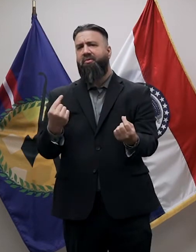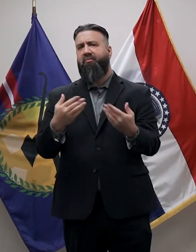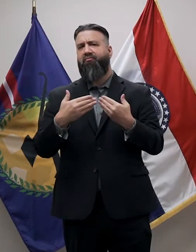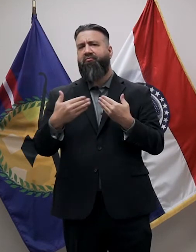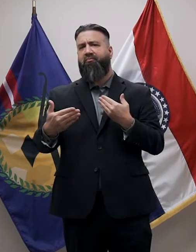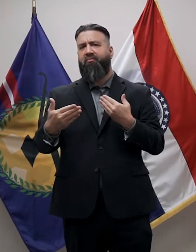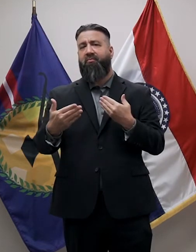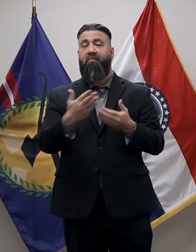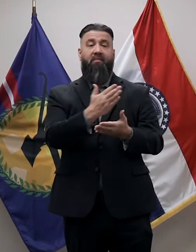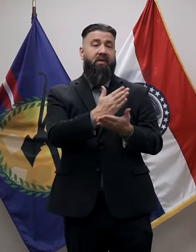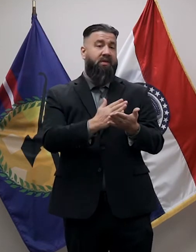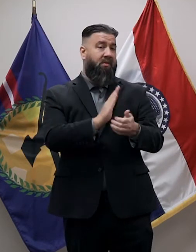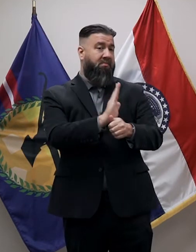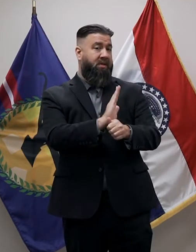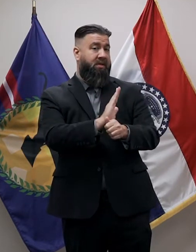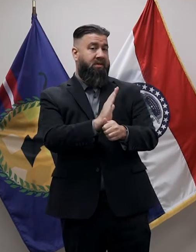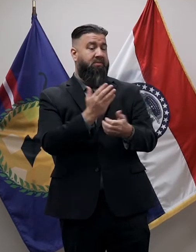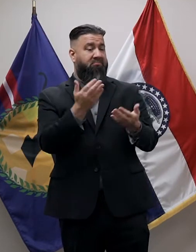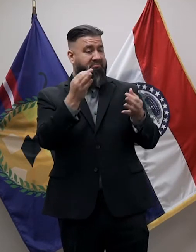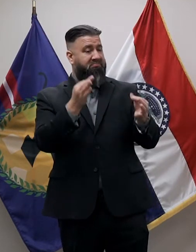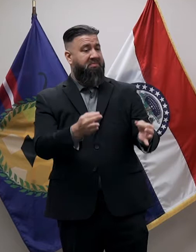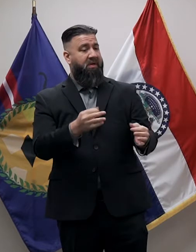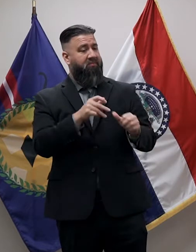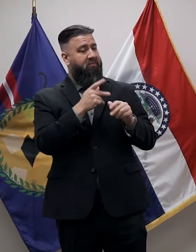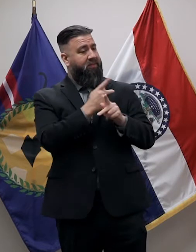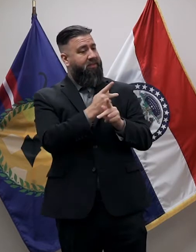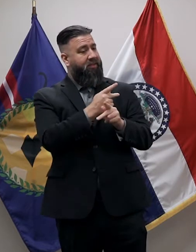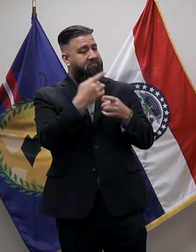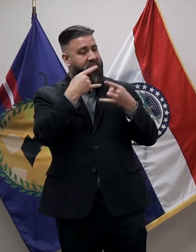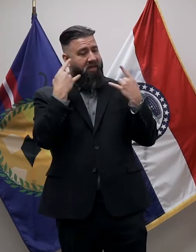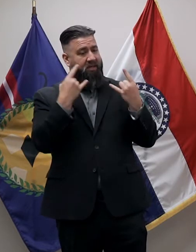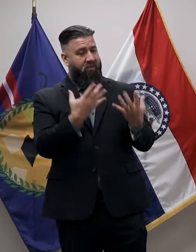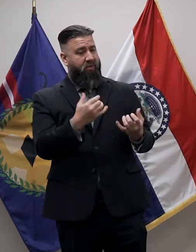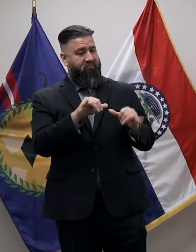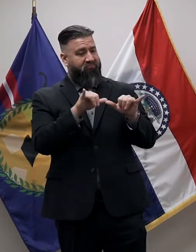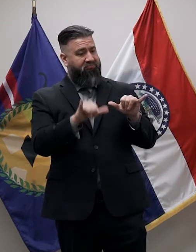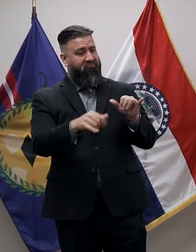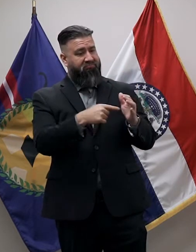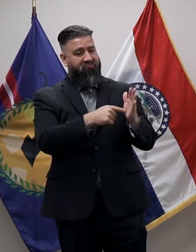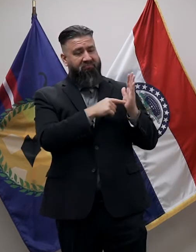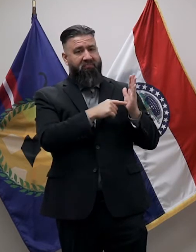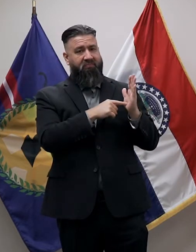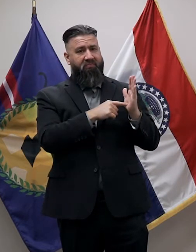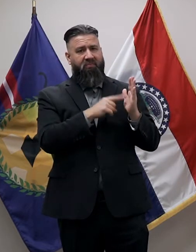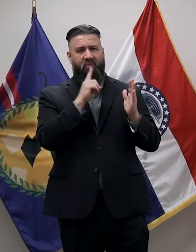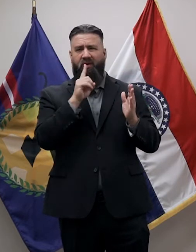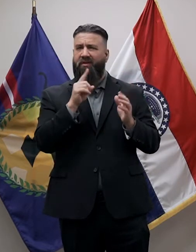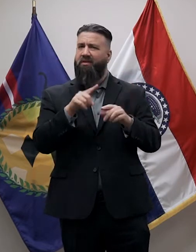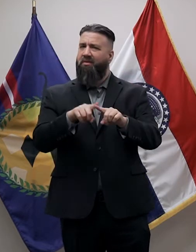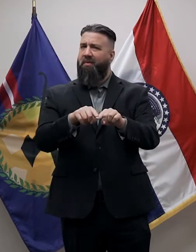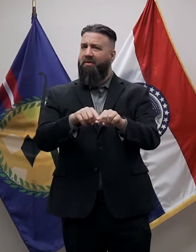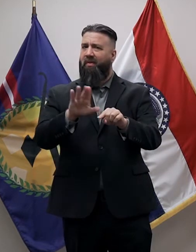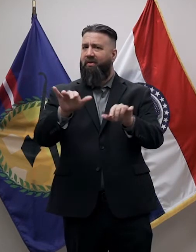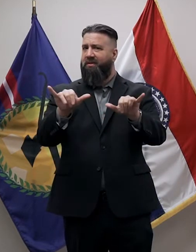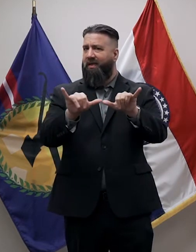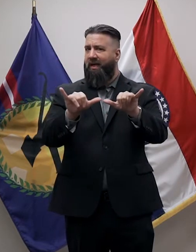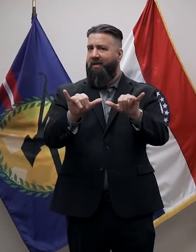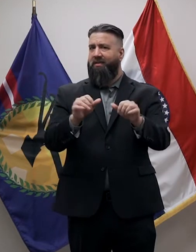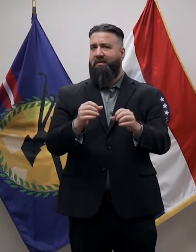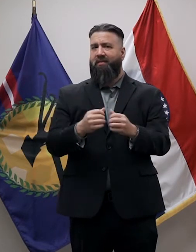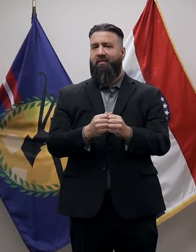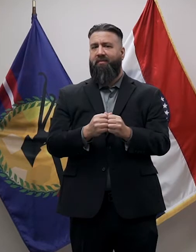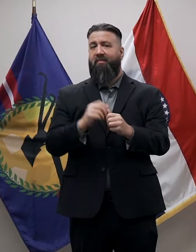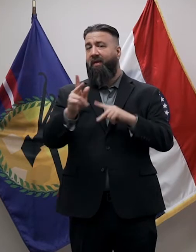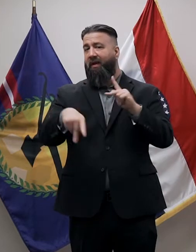Some businesses may decide they want to keep mask requirements in place based on the size and their type of business, the customers they